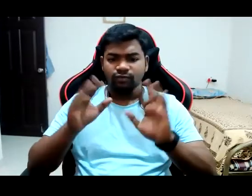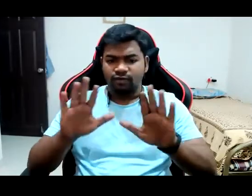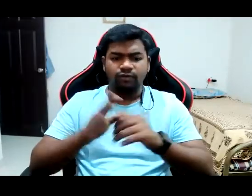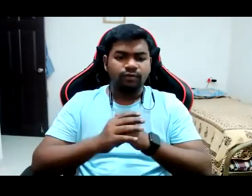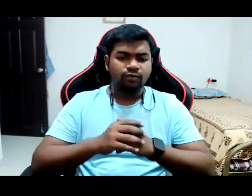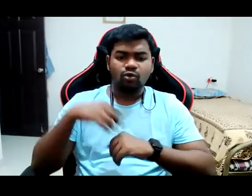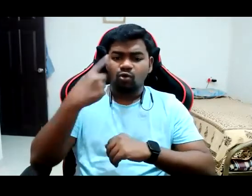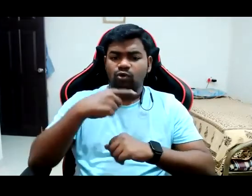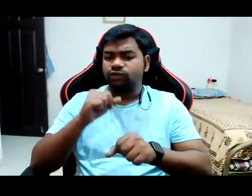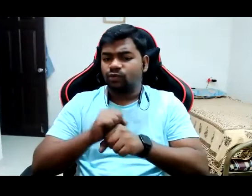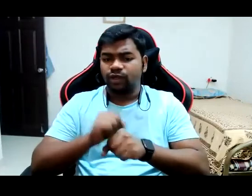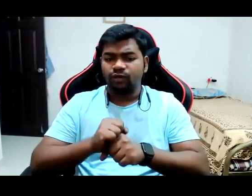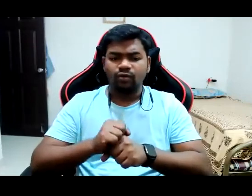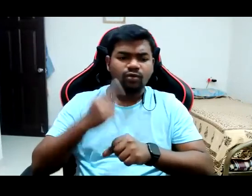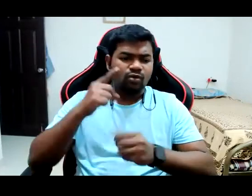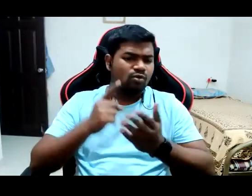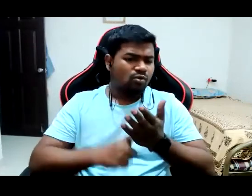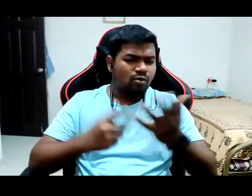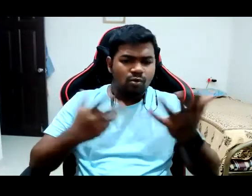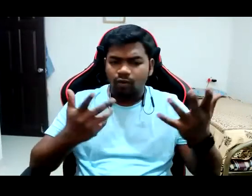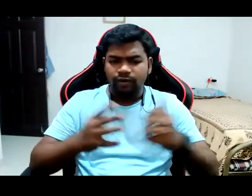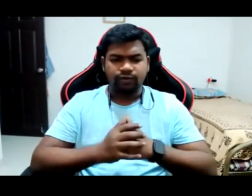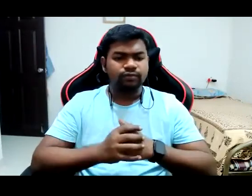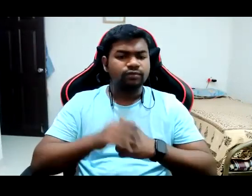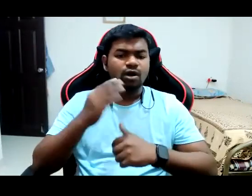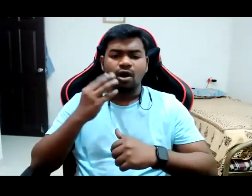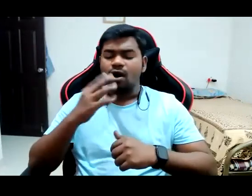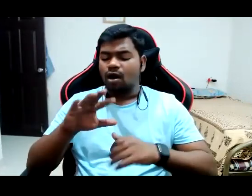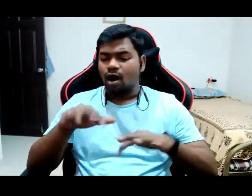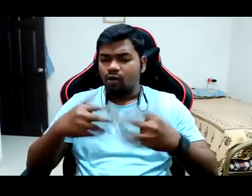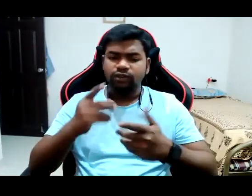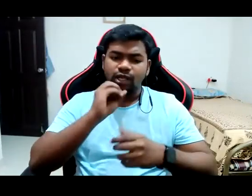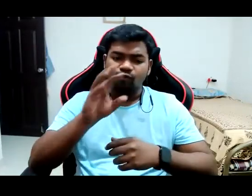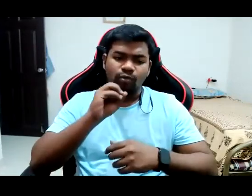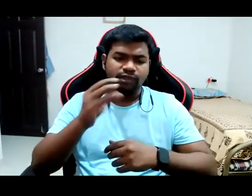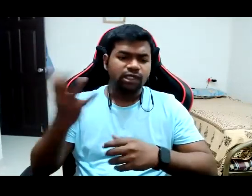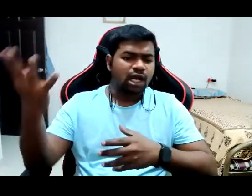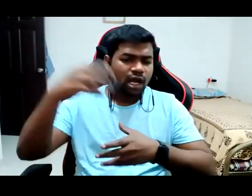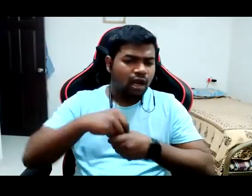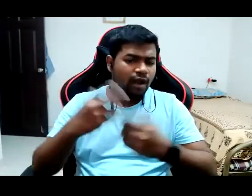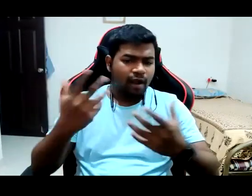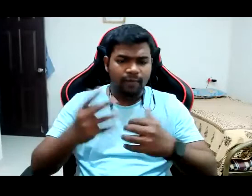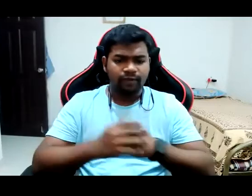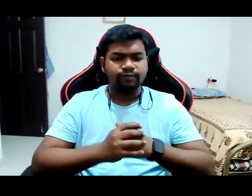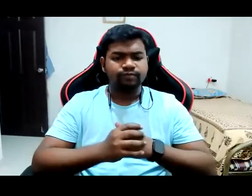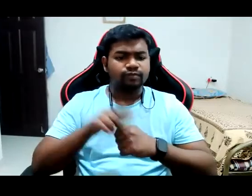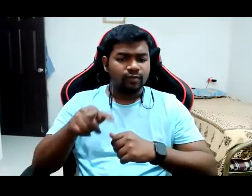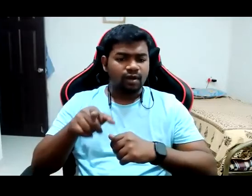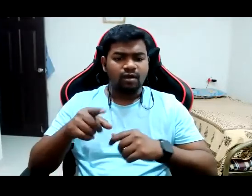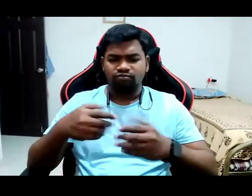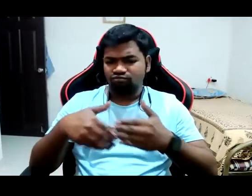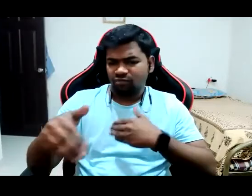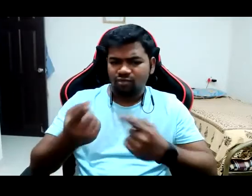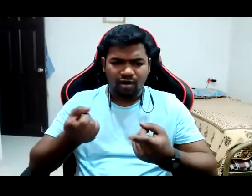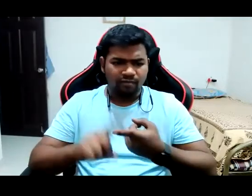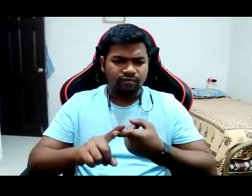who is working on what, and how is the team formation coming along and how it's shaping up. So that's kind of essentially what's going to happen as